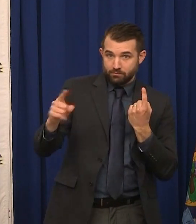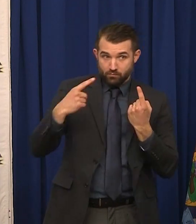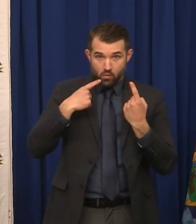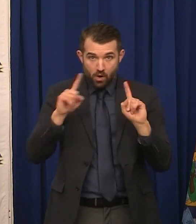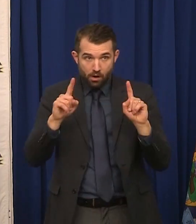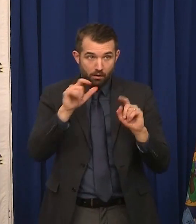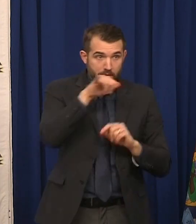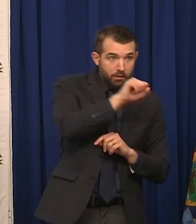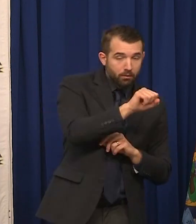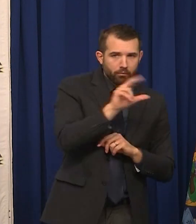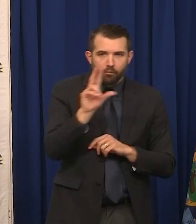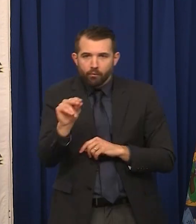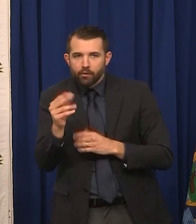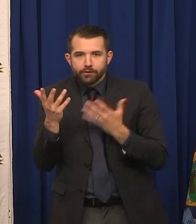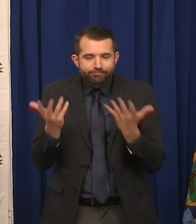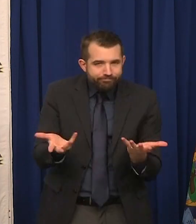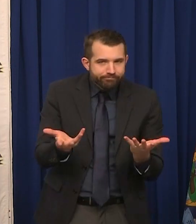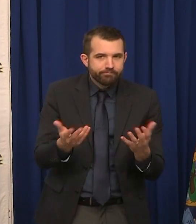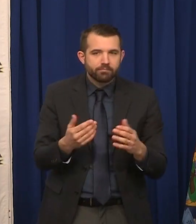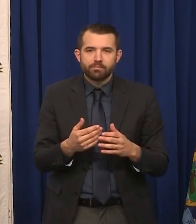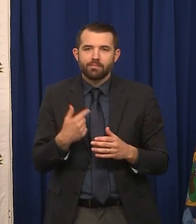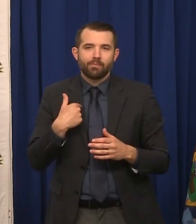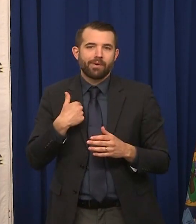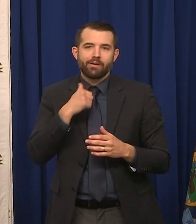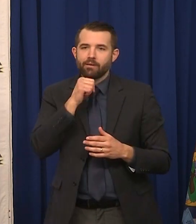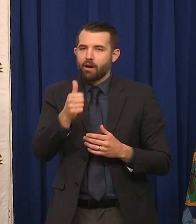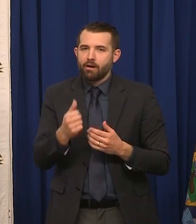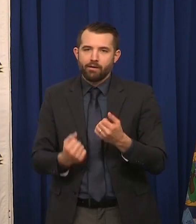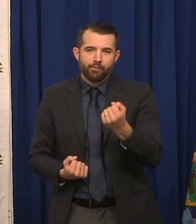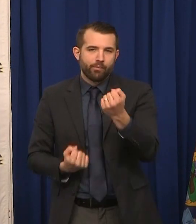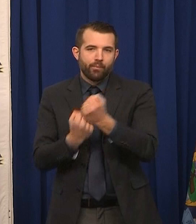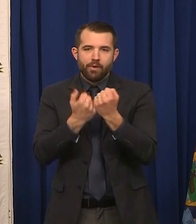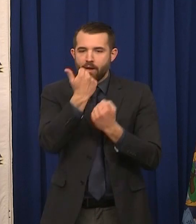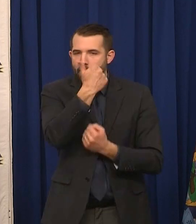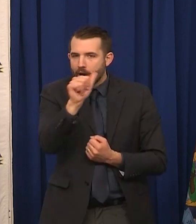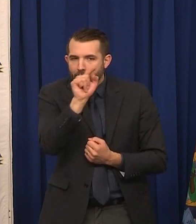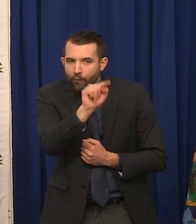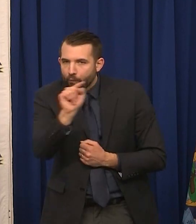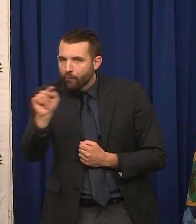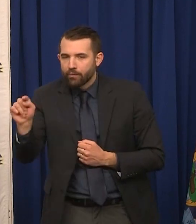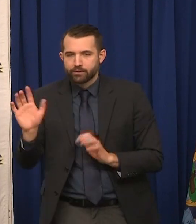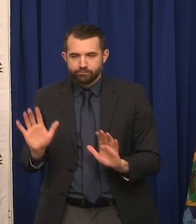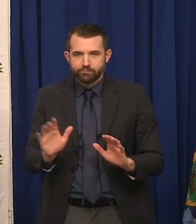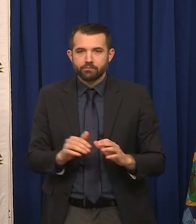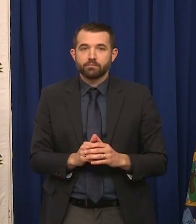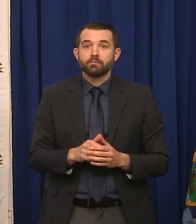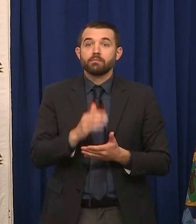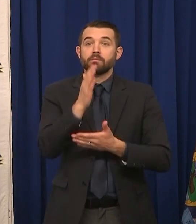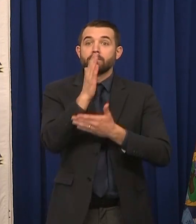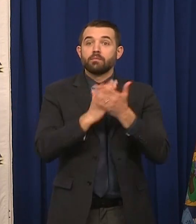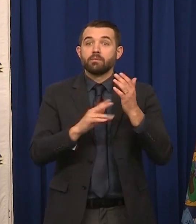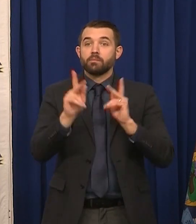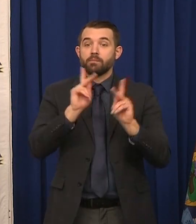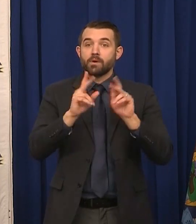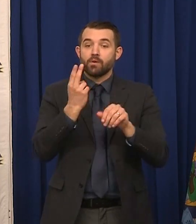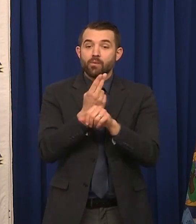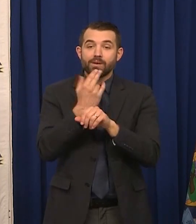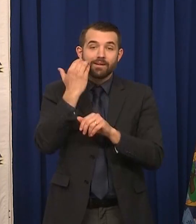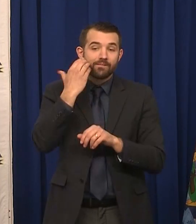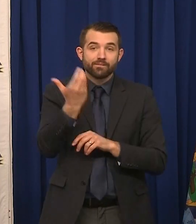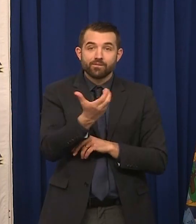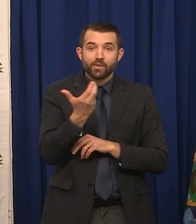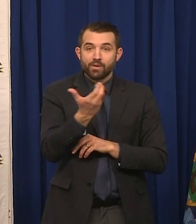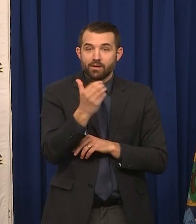of analysis. They are out there, but some of them utilize cell phone tracking data by the cell phone companies